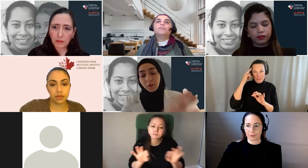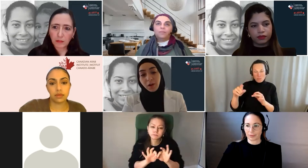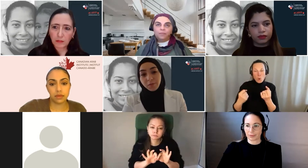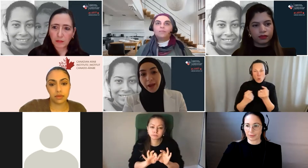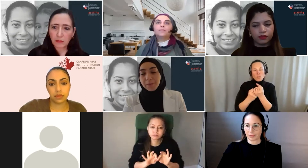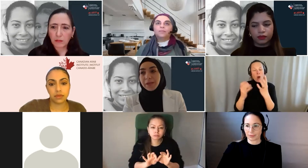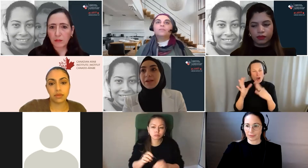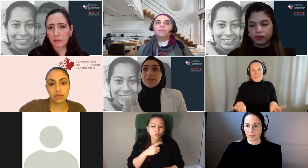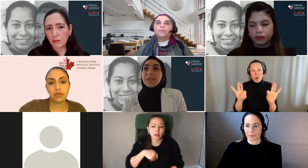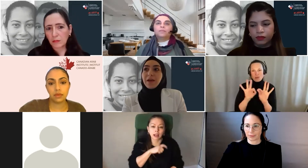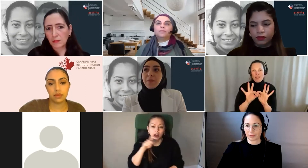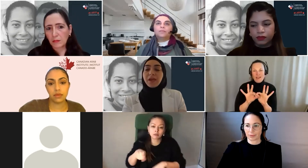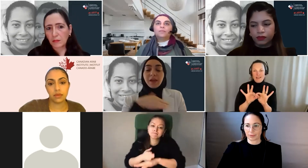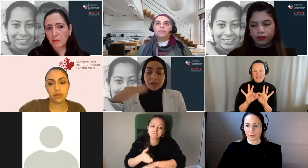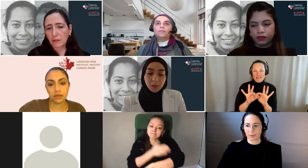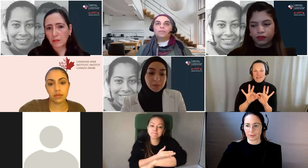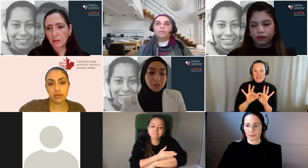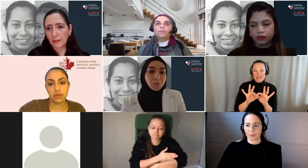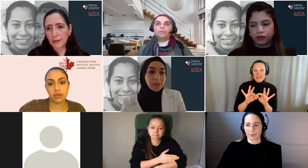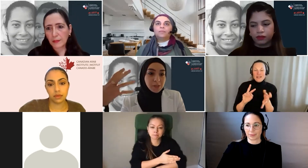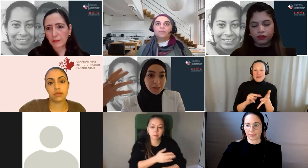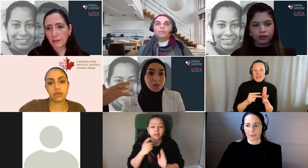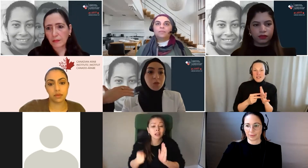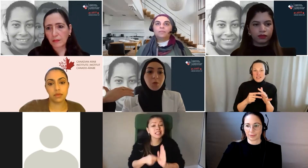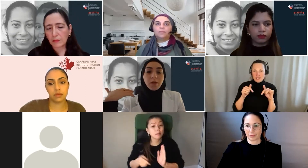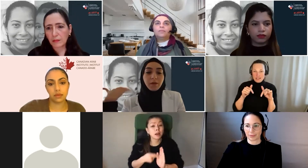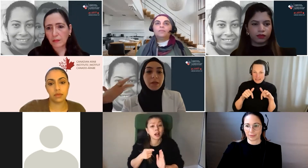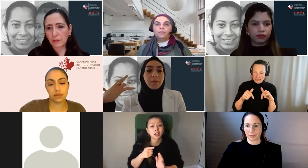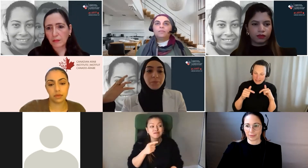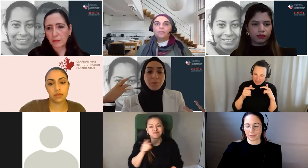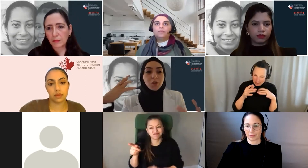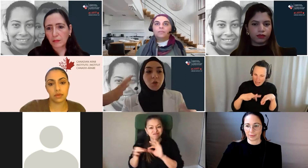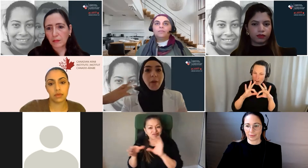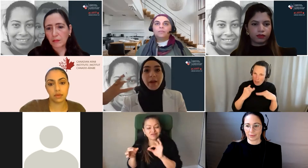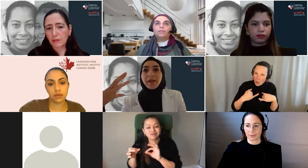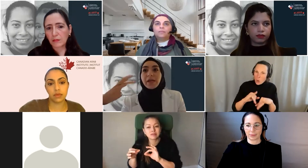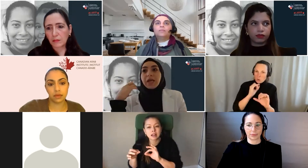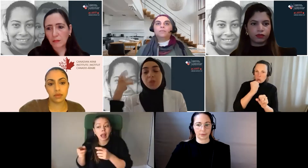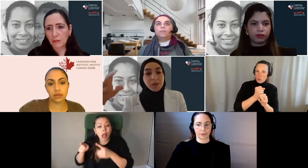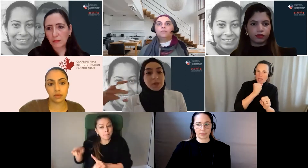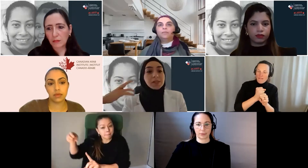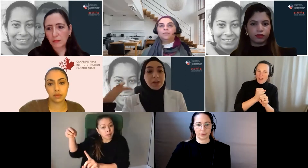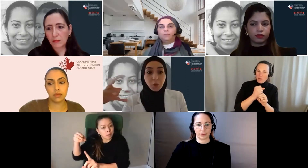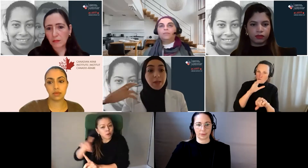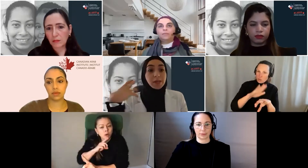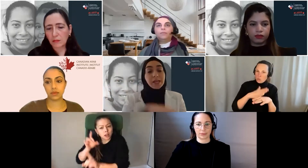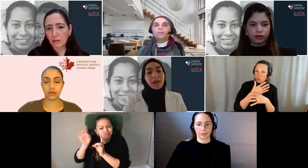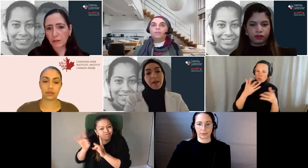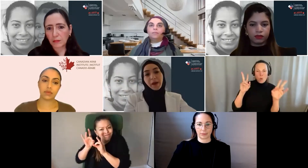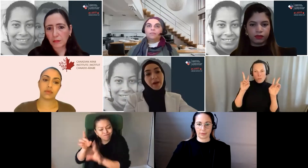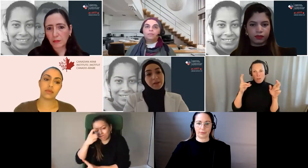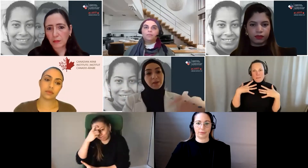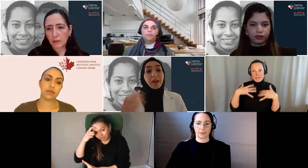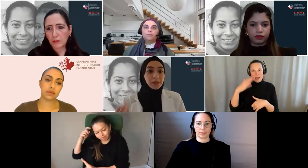in regard of that, because they get sometimes exposed, as you said, to really traumatic experiences and stories,